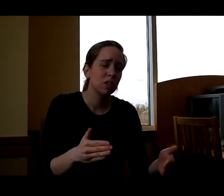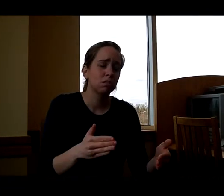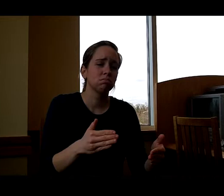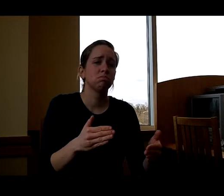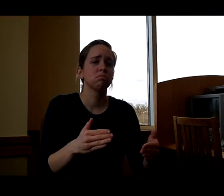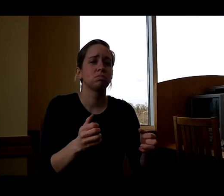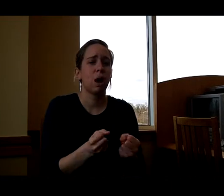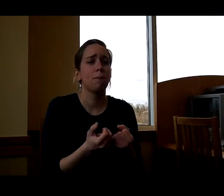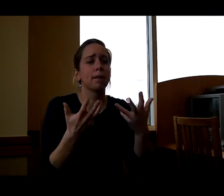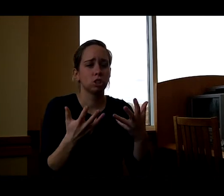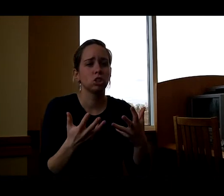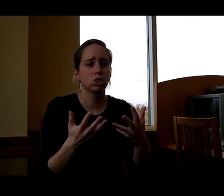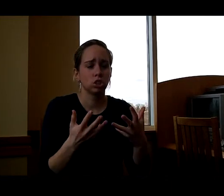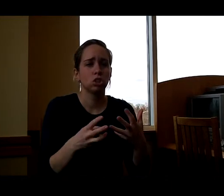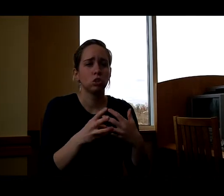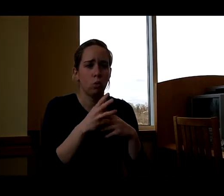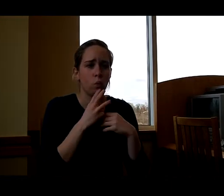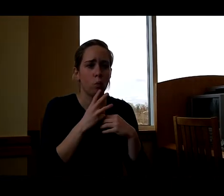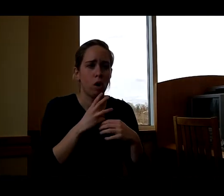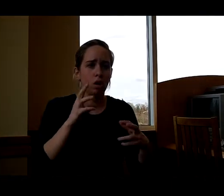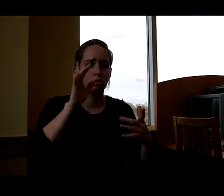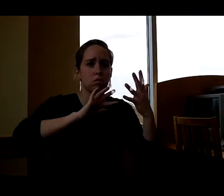the atmosphere can hold. Next term.